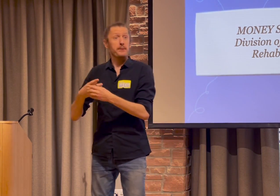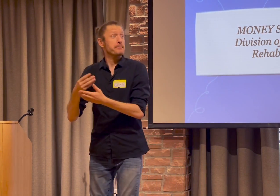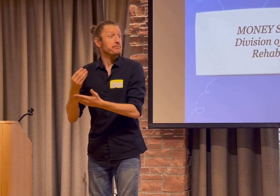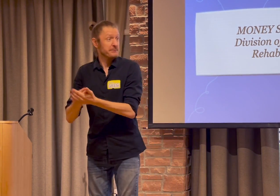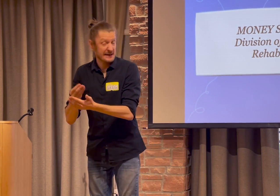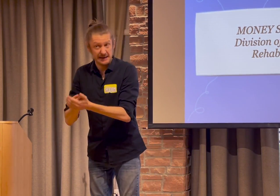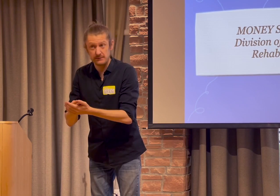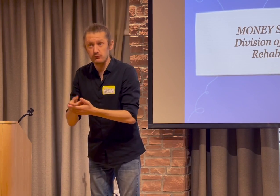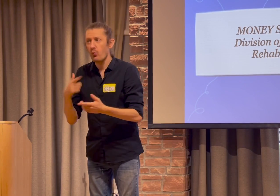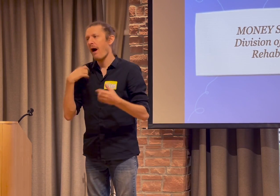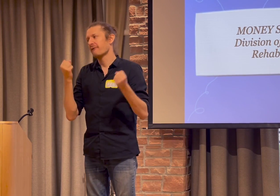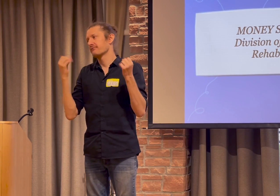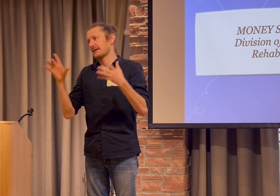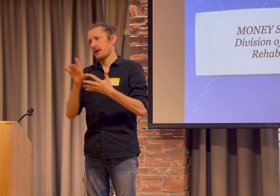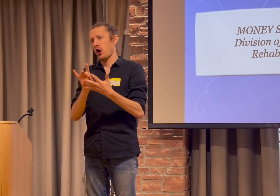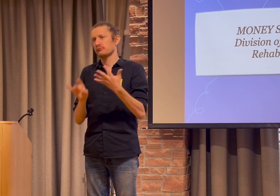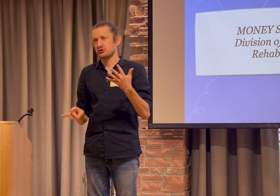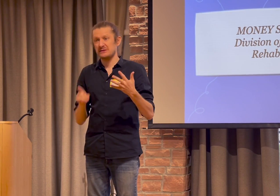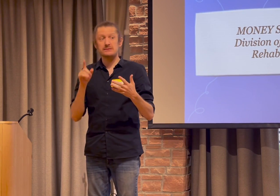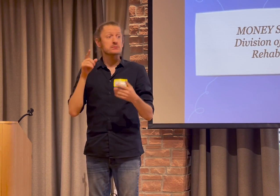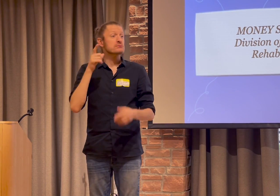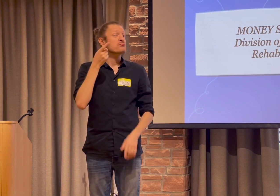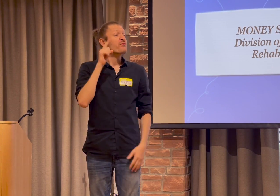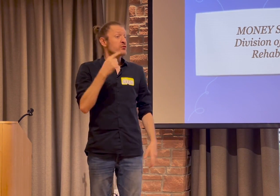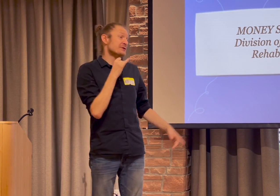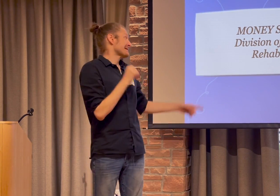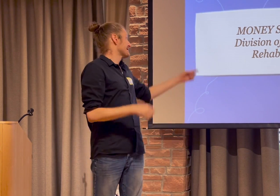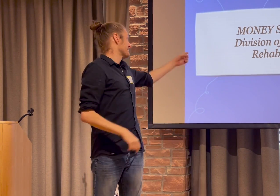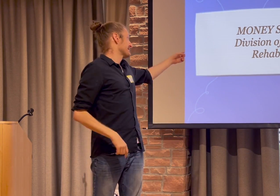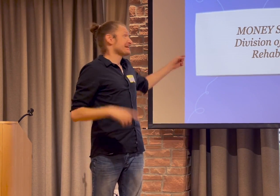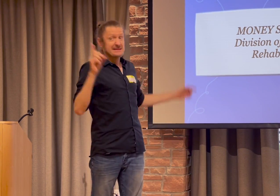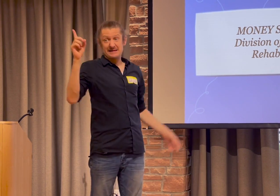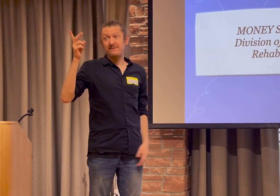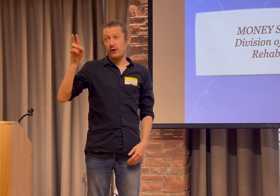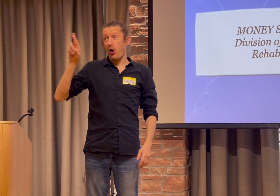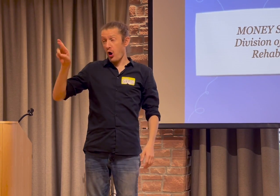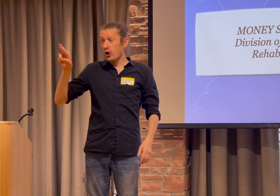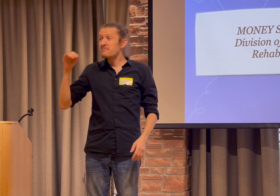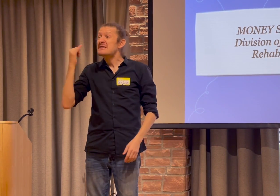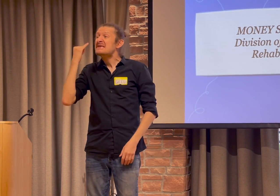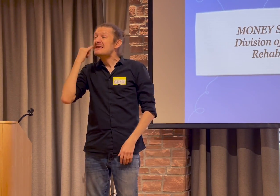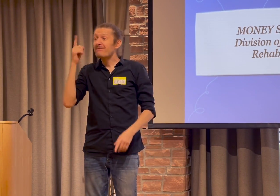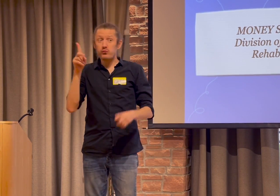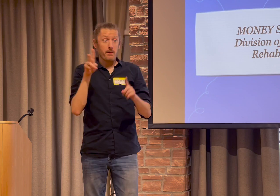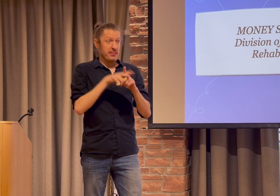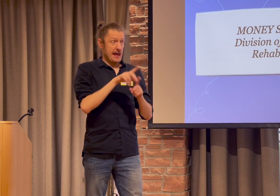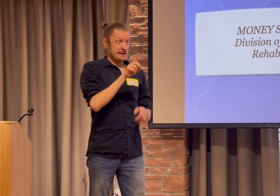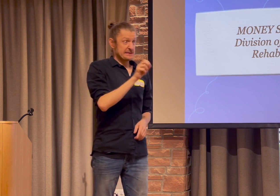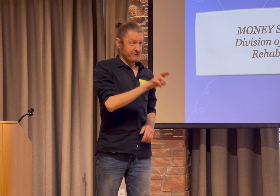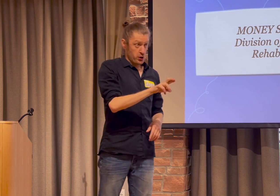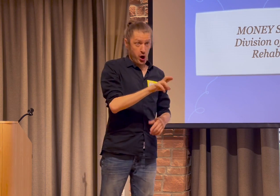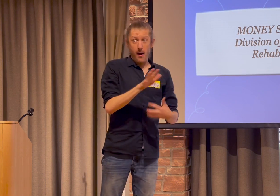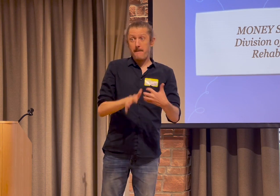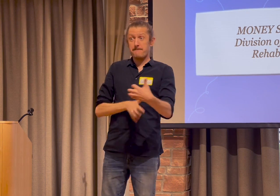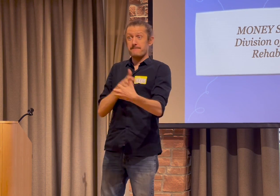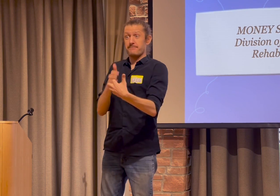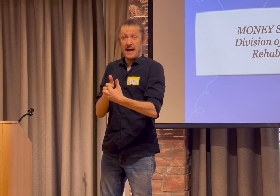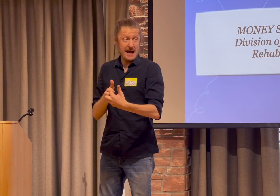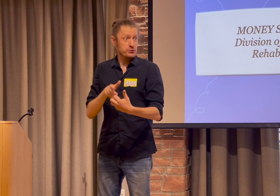first. First, we can talk about money, because you have many options. DVR is definitely an option.